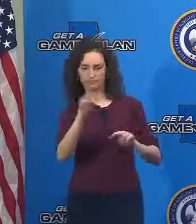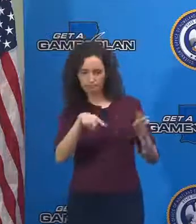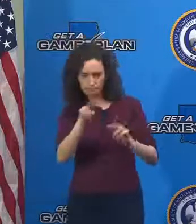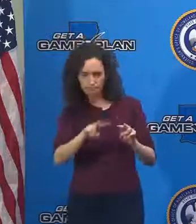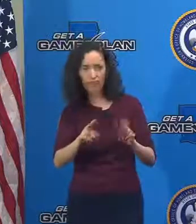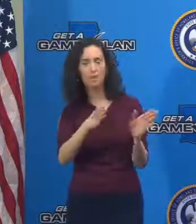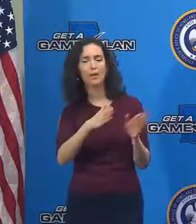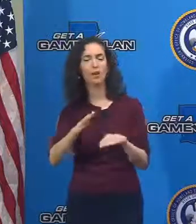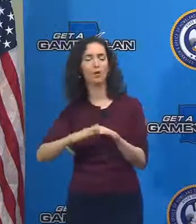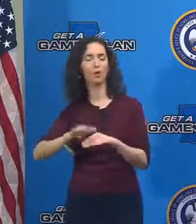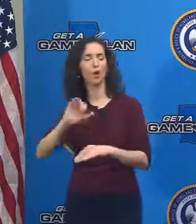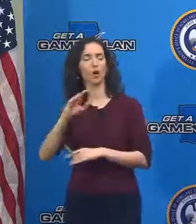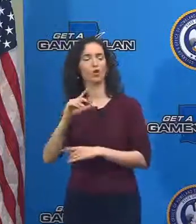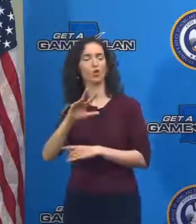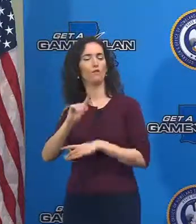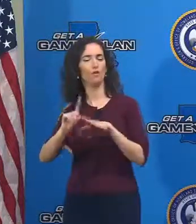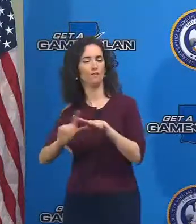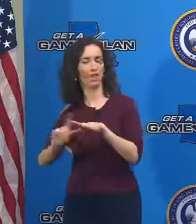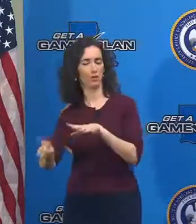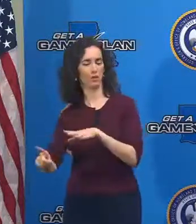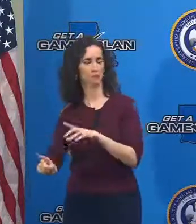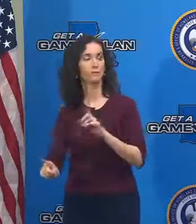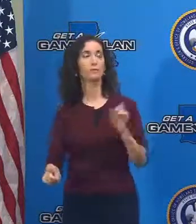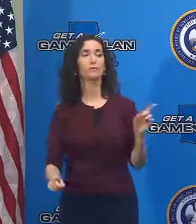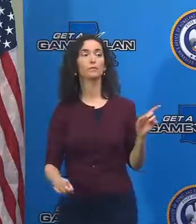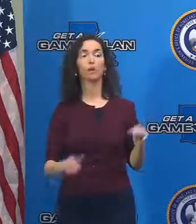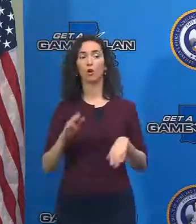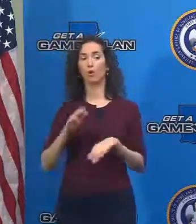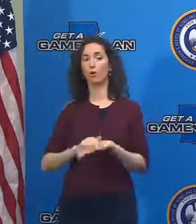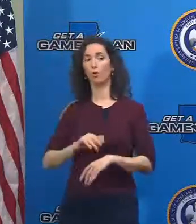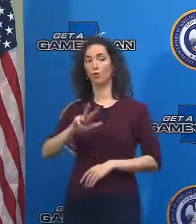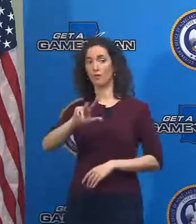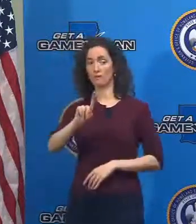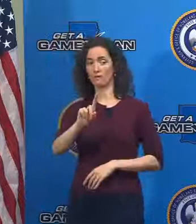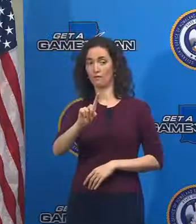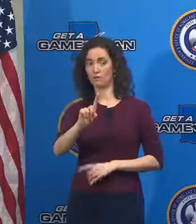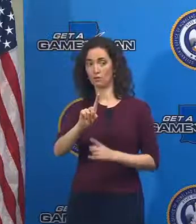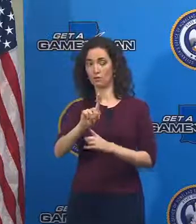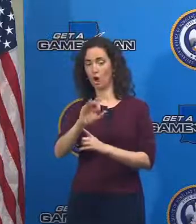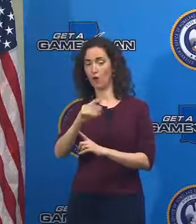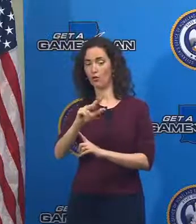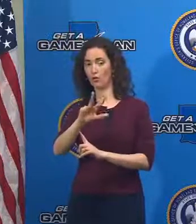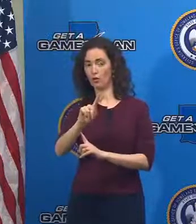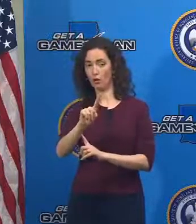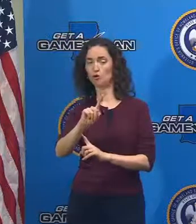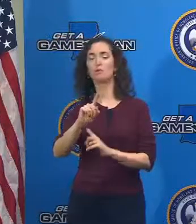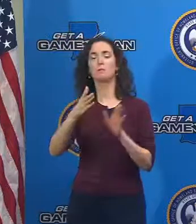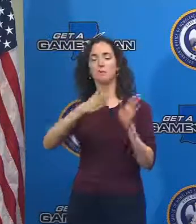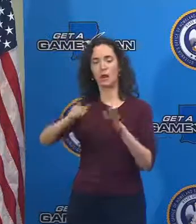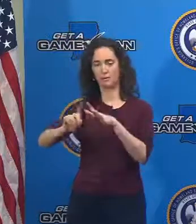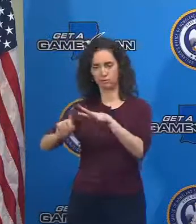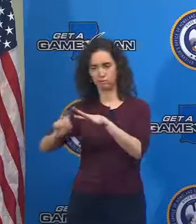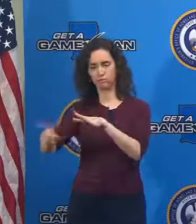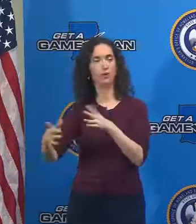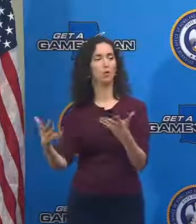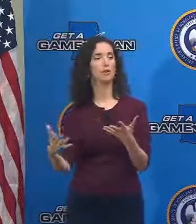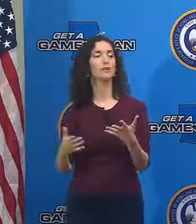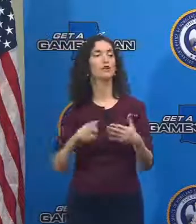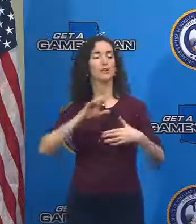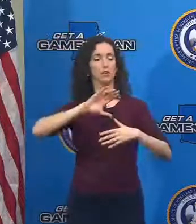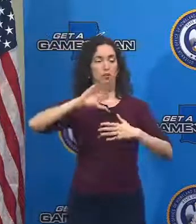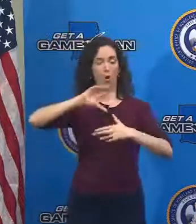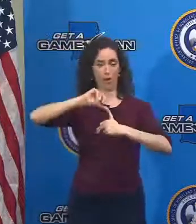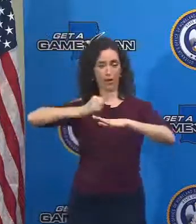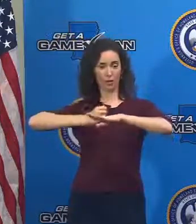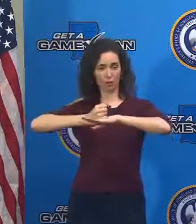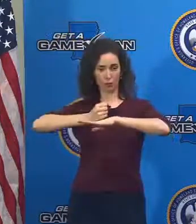The first thing that led to the evacuation on the 31st was the first post landfall message that we